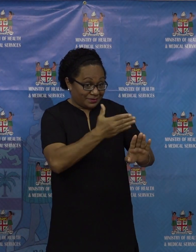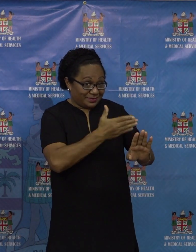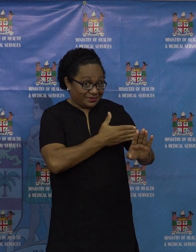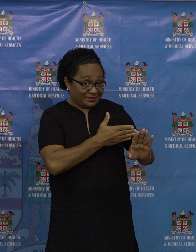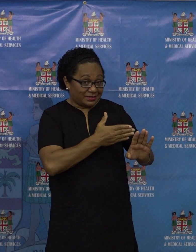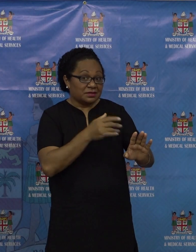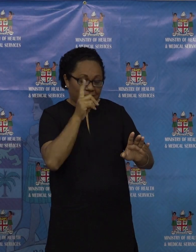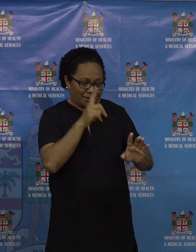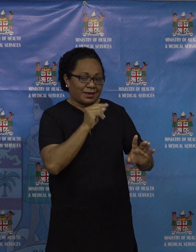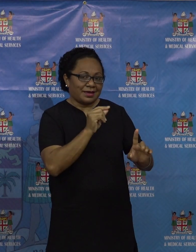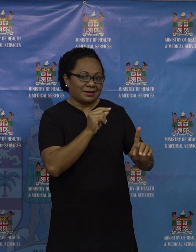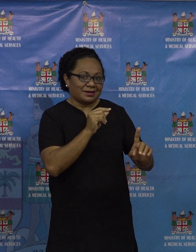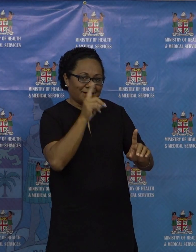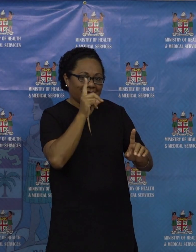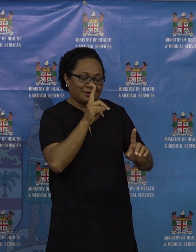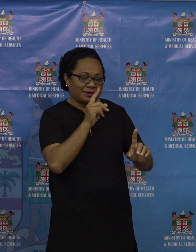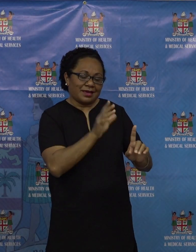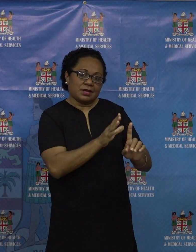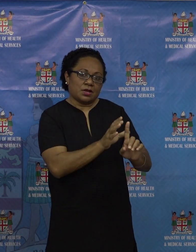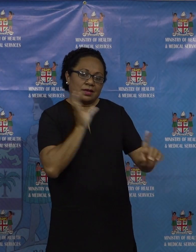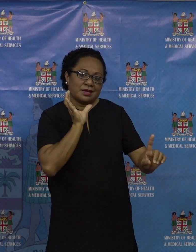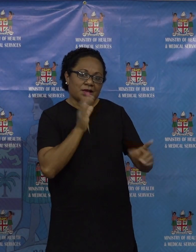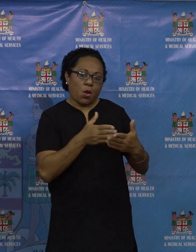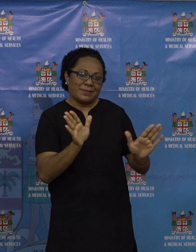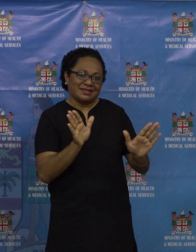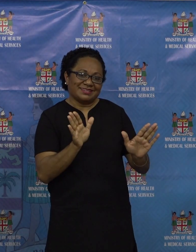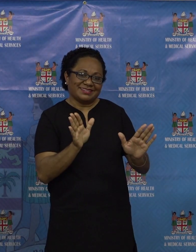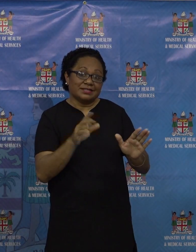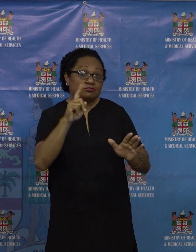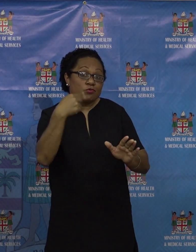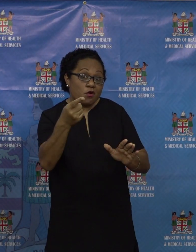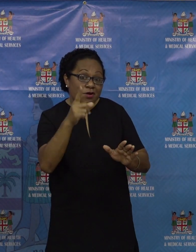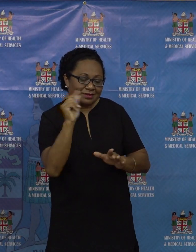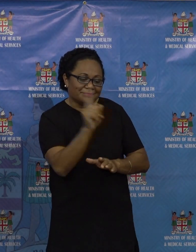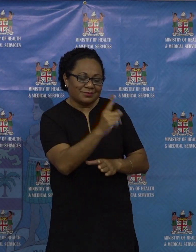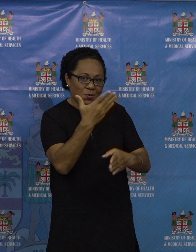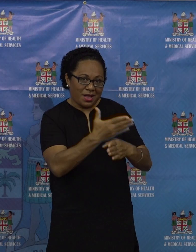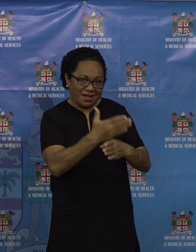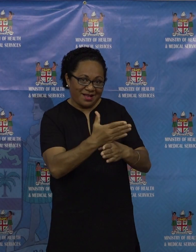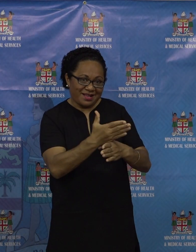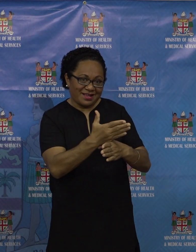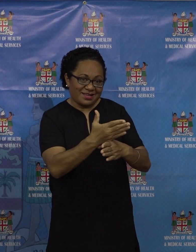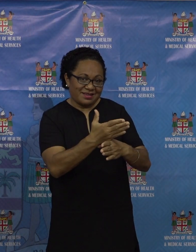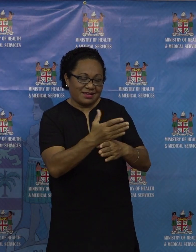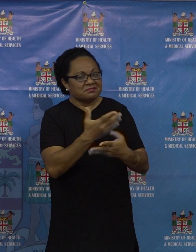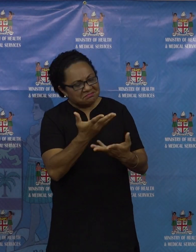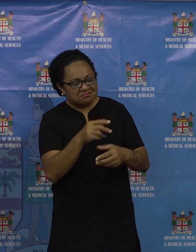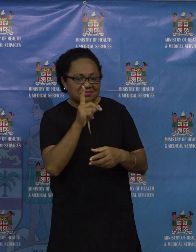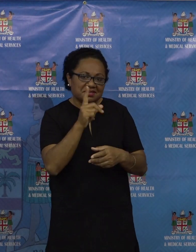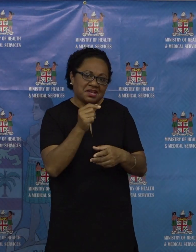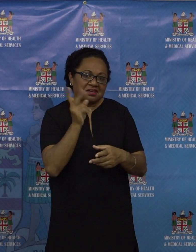from home isolation today. So from tomorrow, you can resume work and you can resume your normal